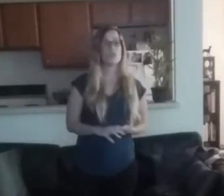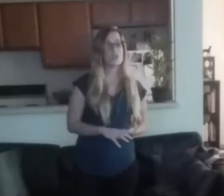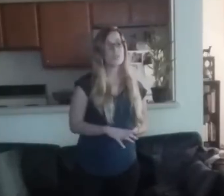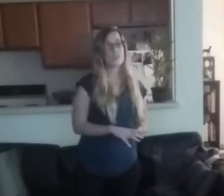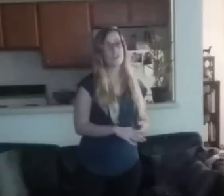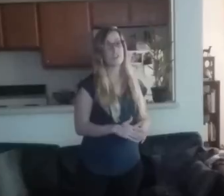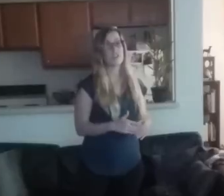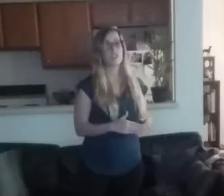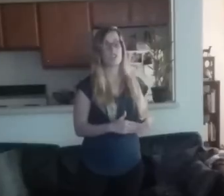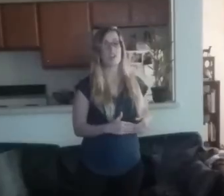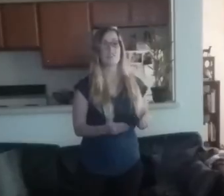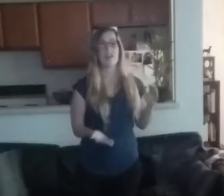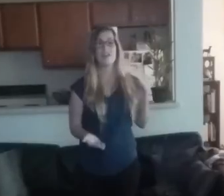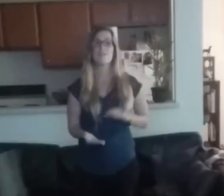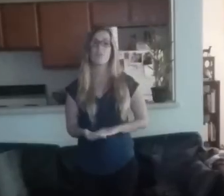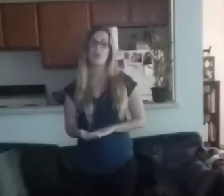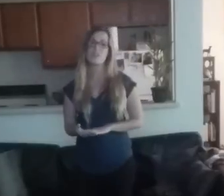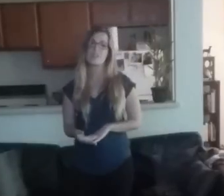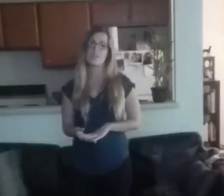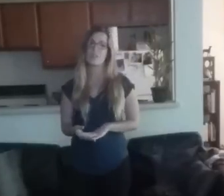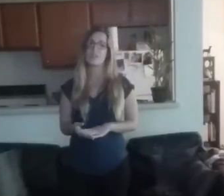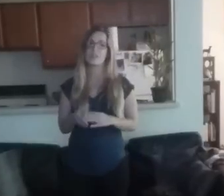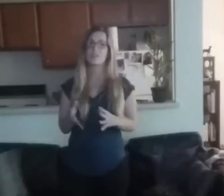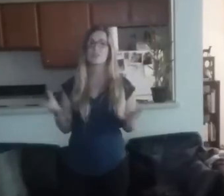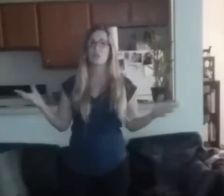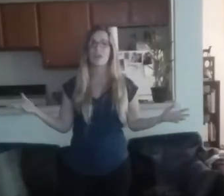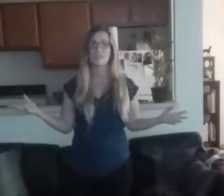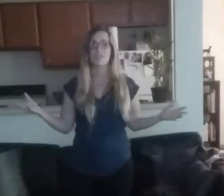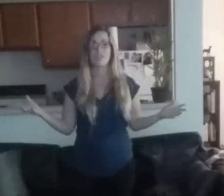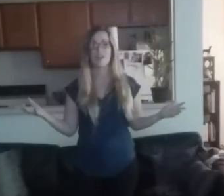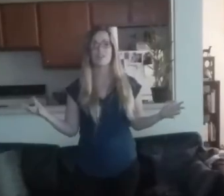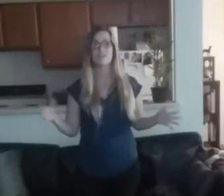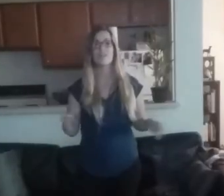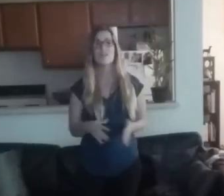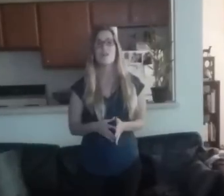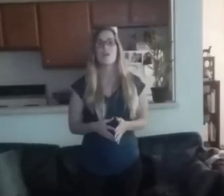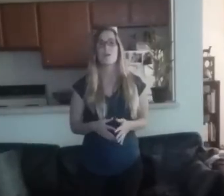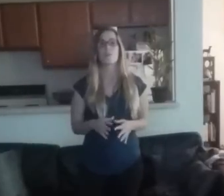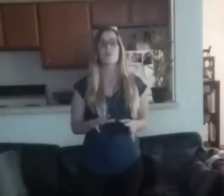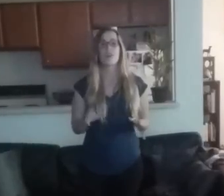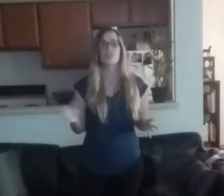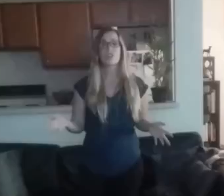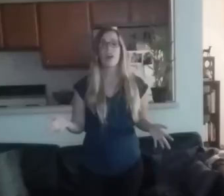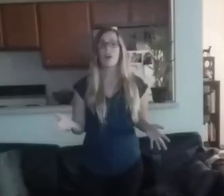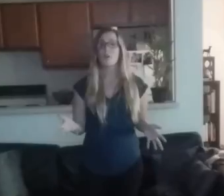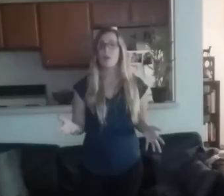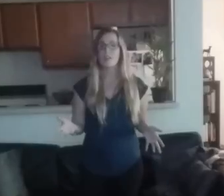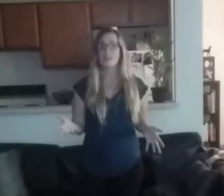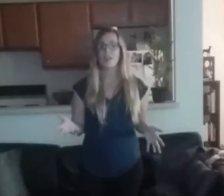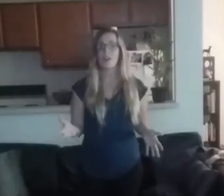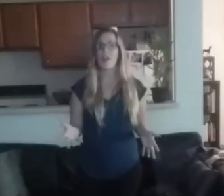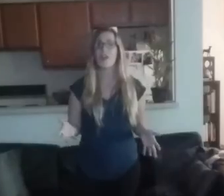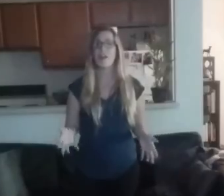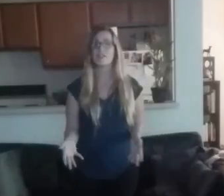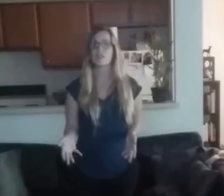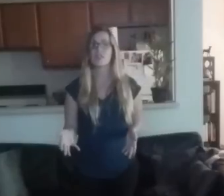reduce tension and stress, and avoid stiffness is to exercise. Professional chiropractic care and exercise